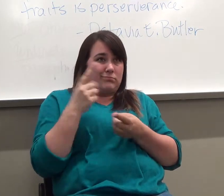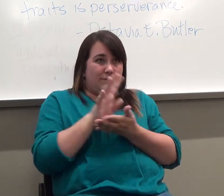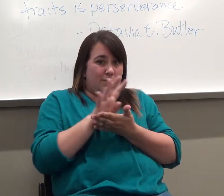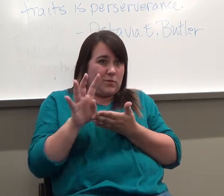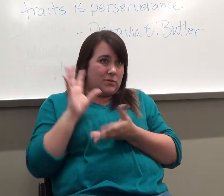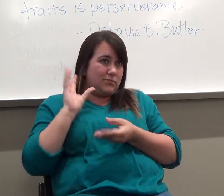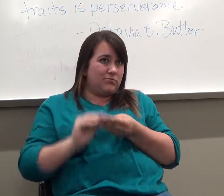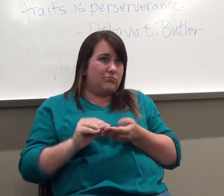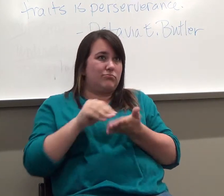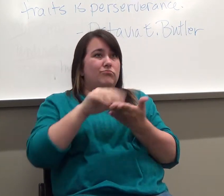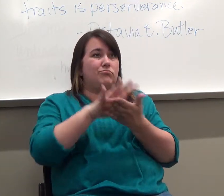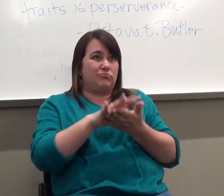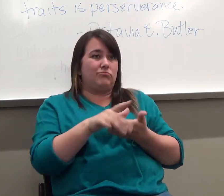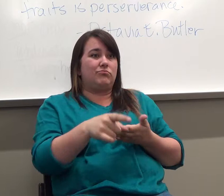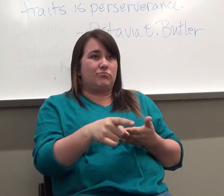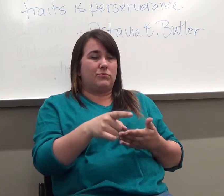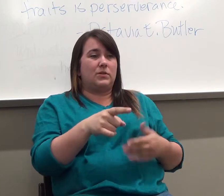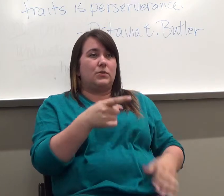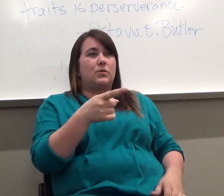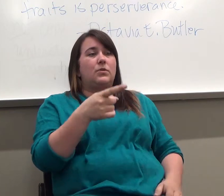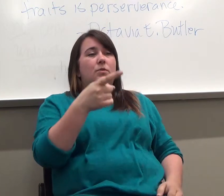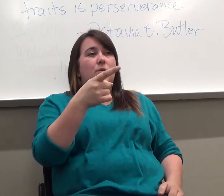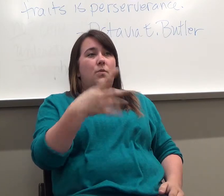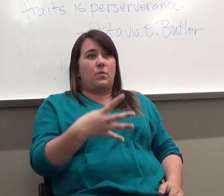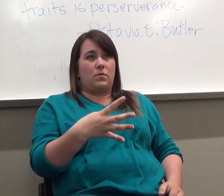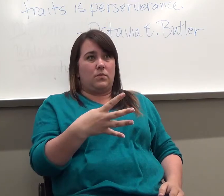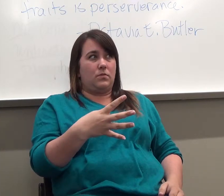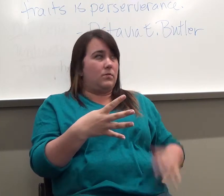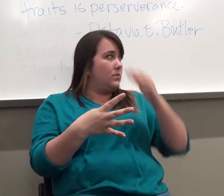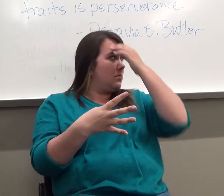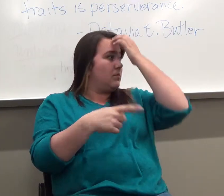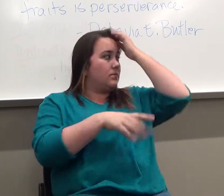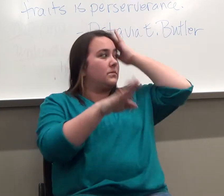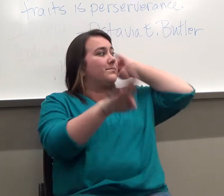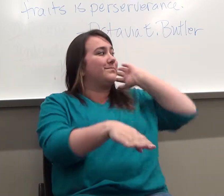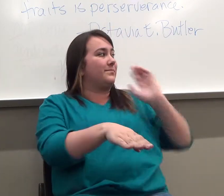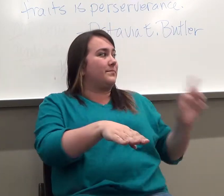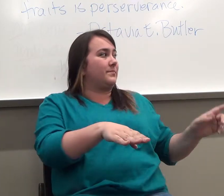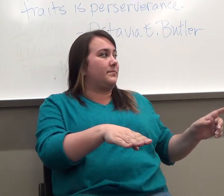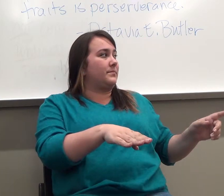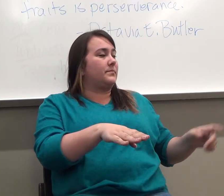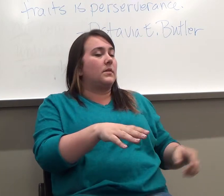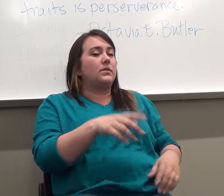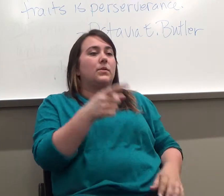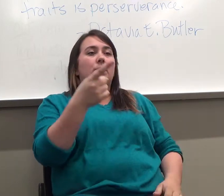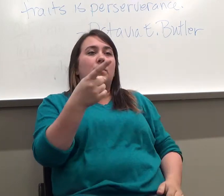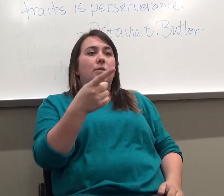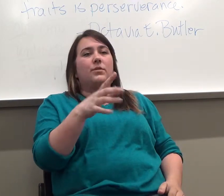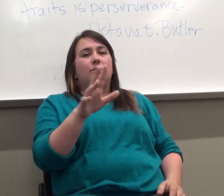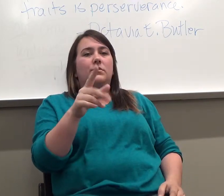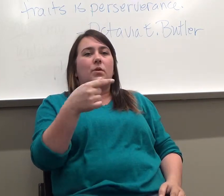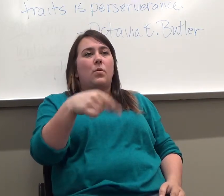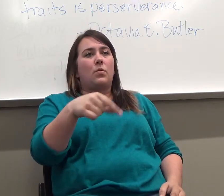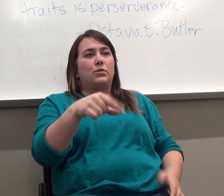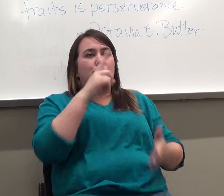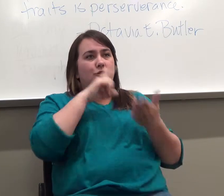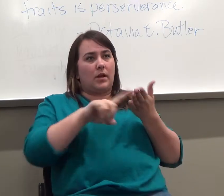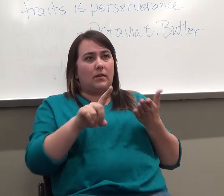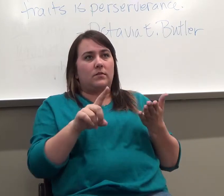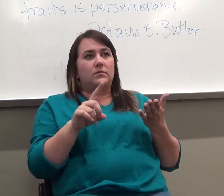This is the quarter, okay, the quarter check. Then we have another